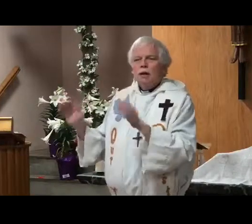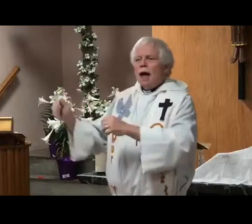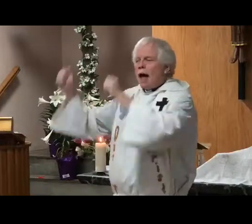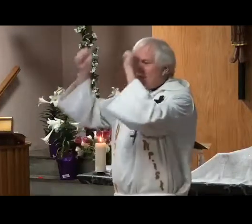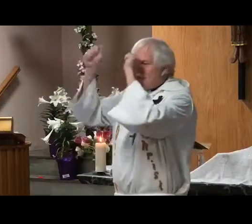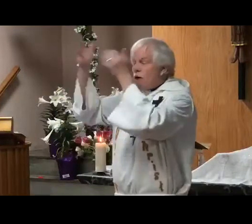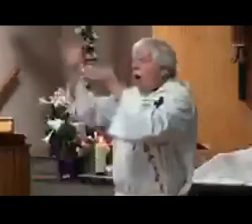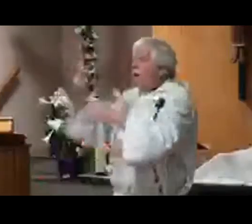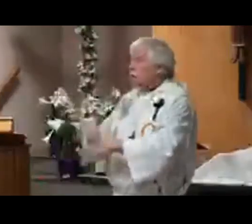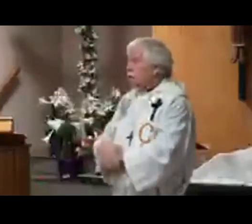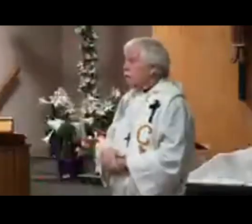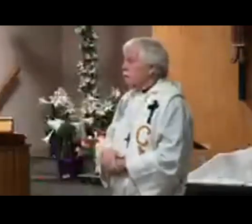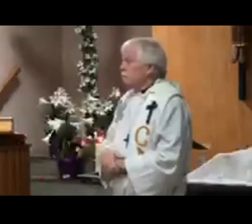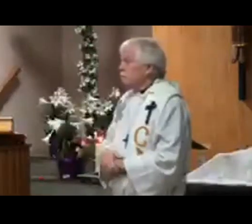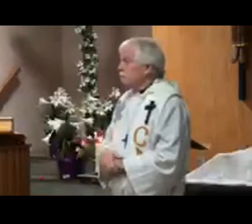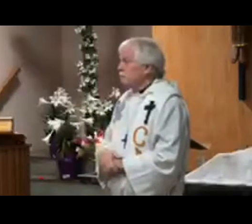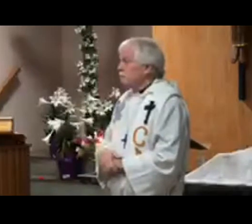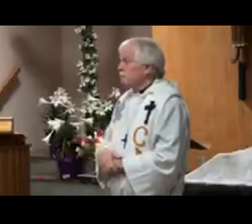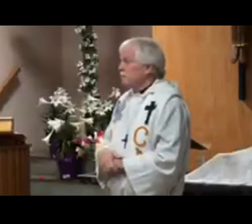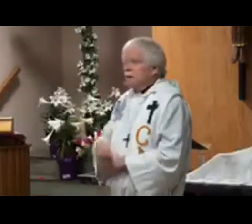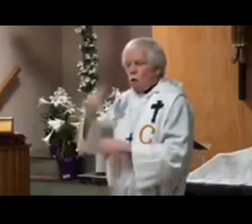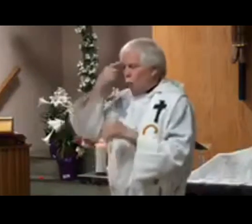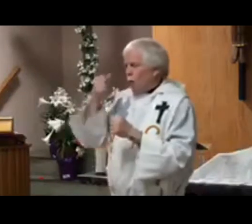canceled. And the Father